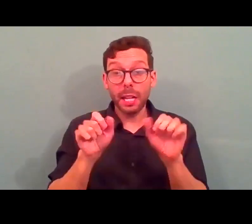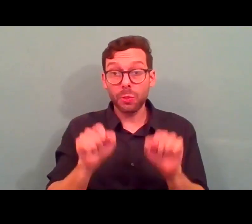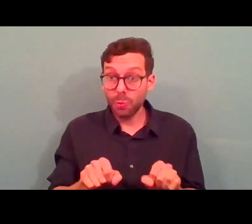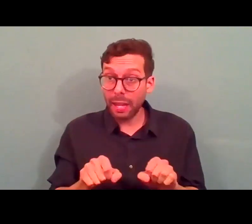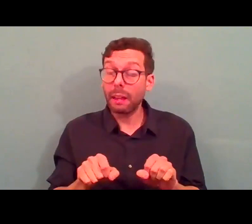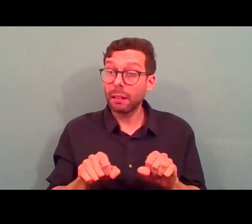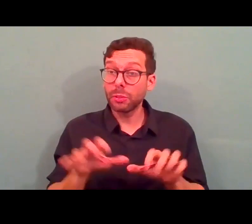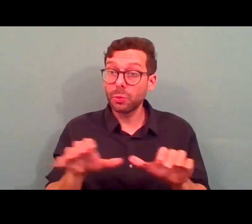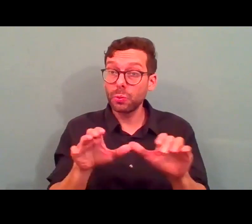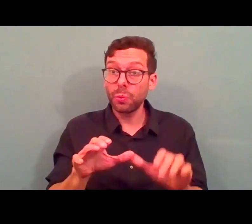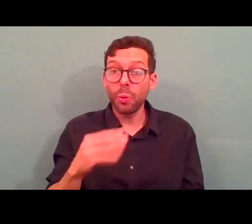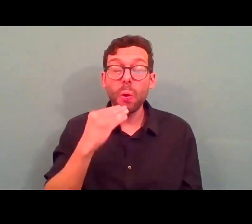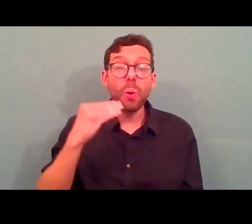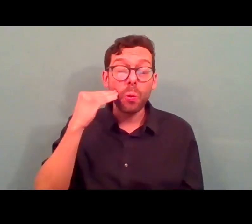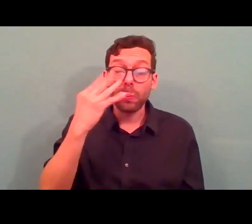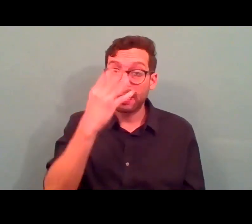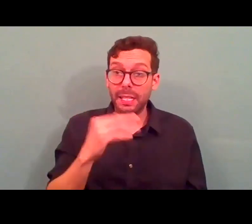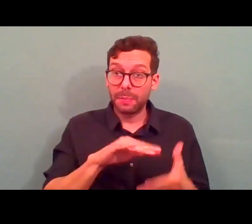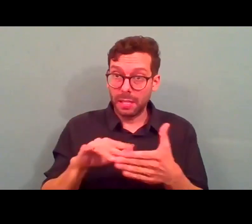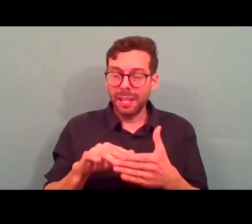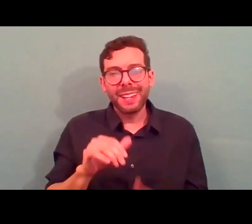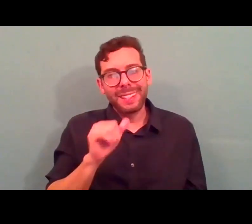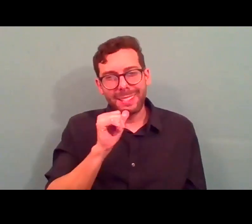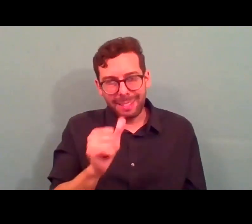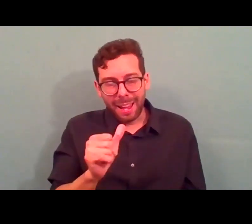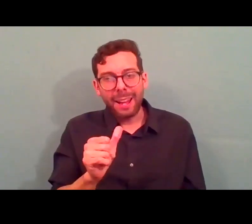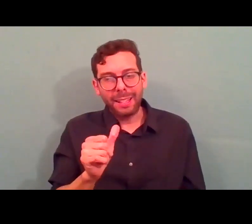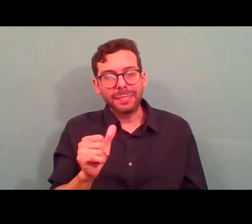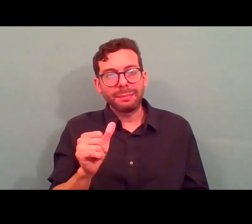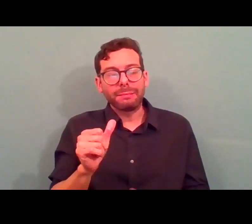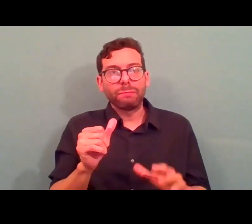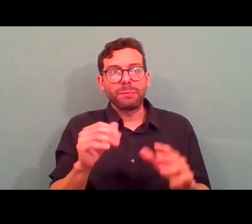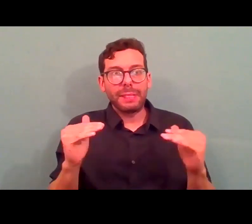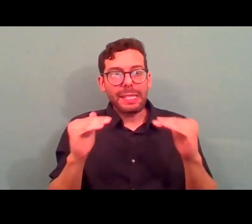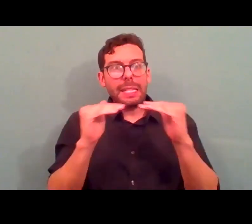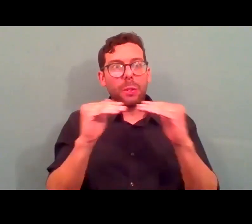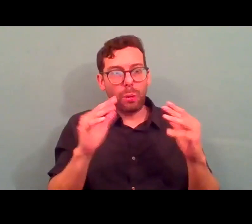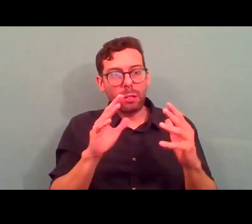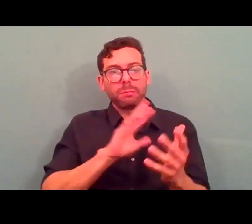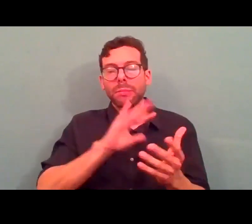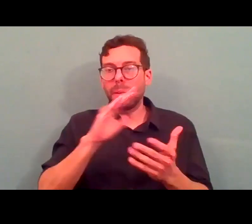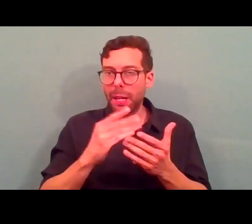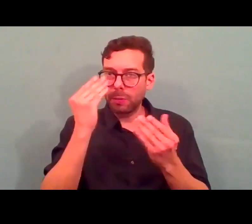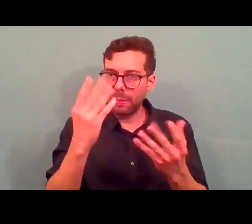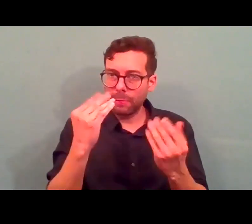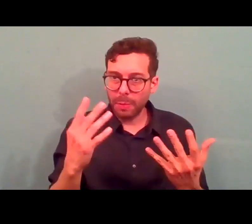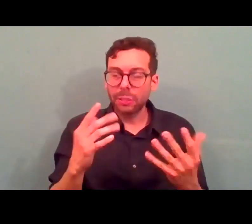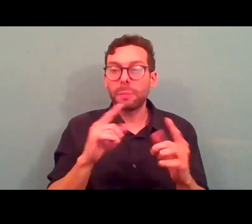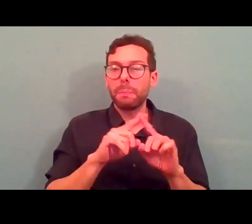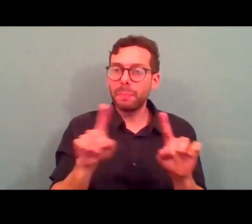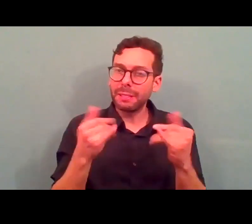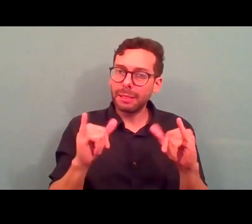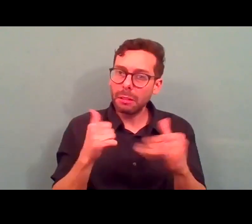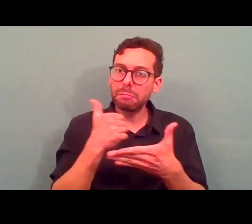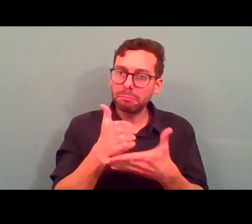useful. Doesn't tell you nearly as much as a actual in the overnight sleep study, but it can be pretty helpful. So there's just some things